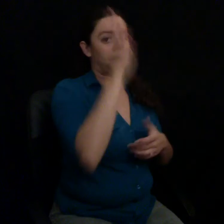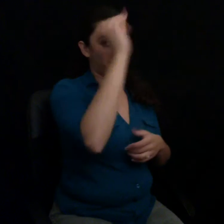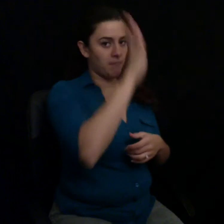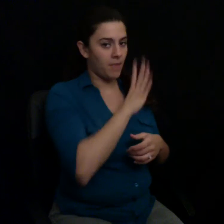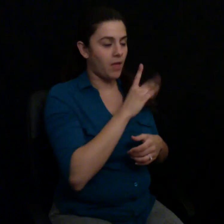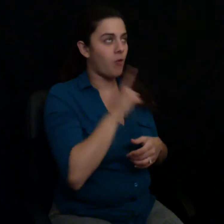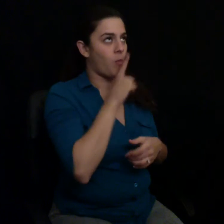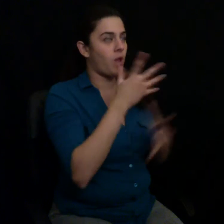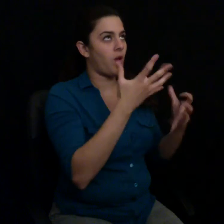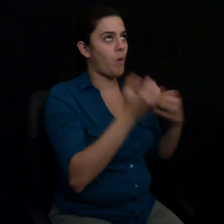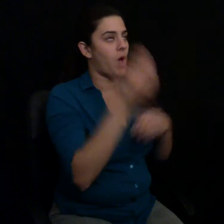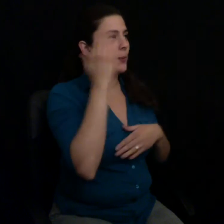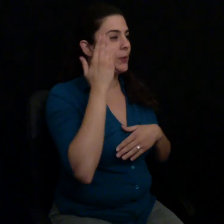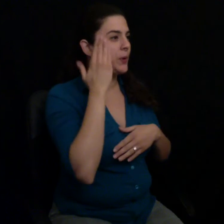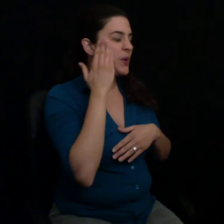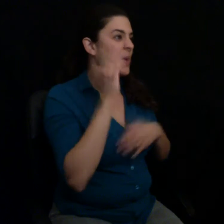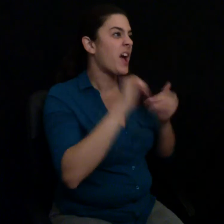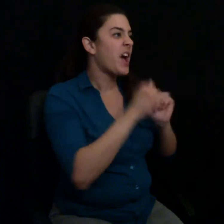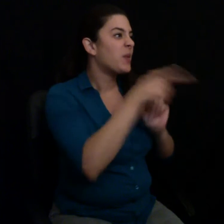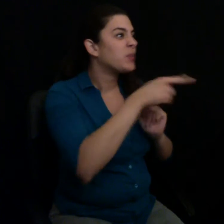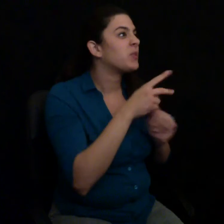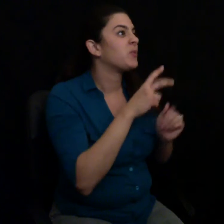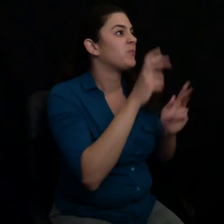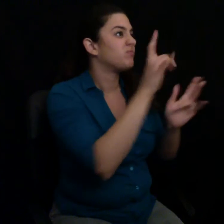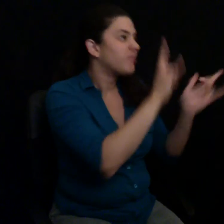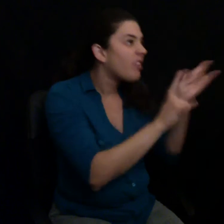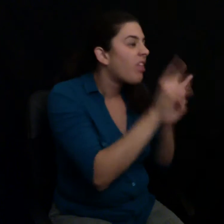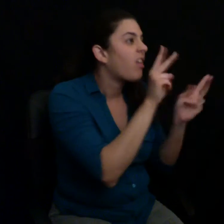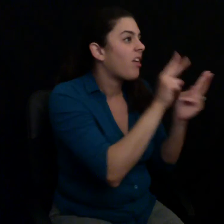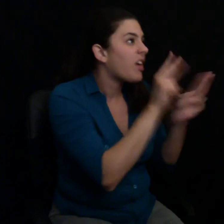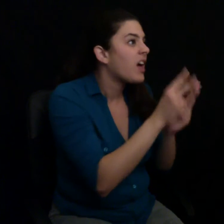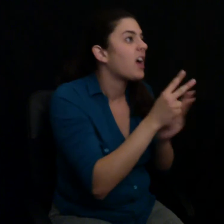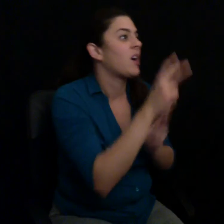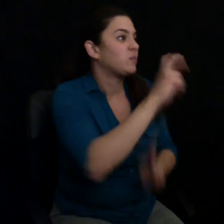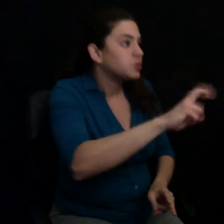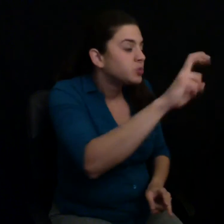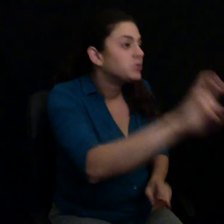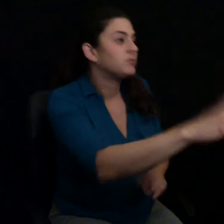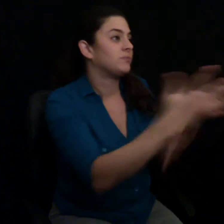than finding a job or beating themselves. They want to know what it's like getting laid.